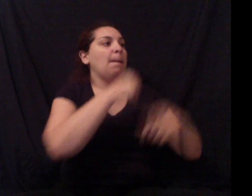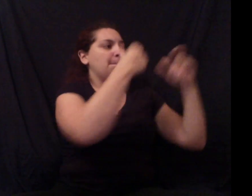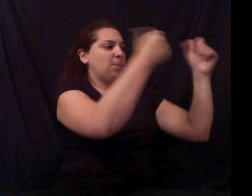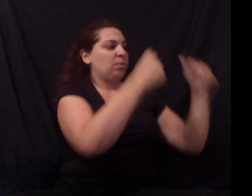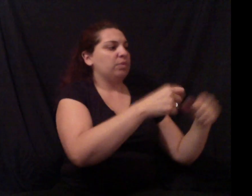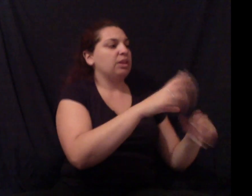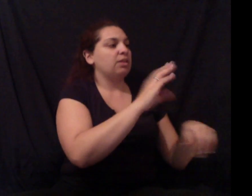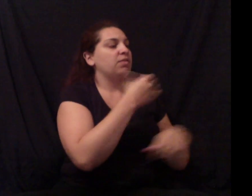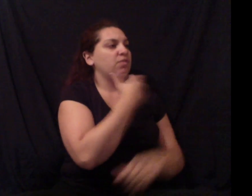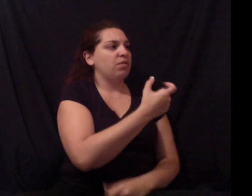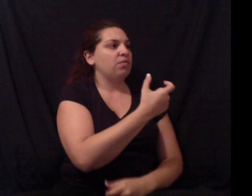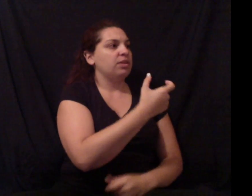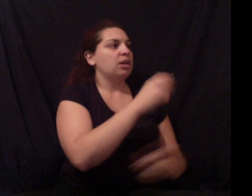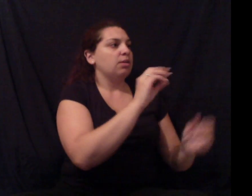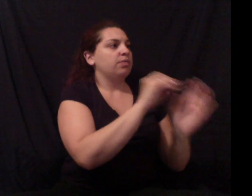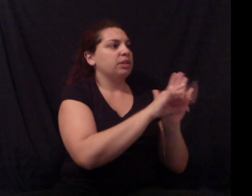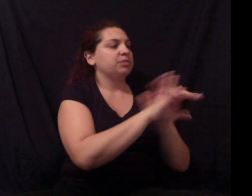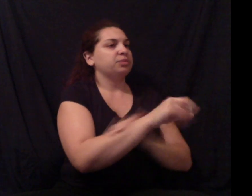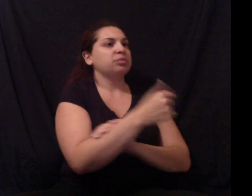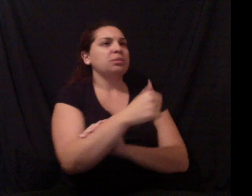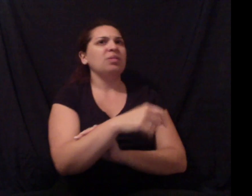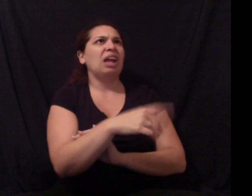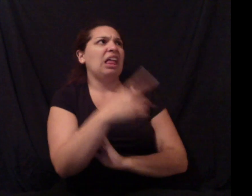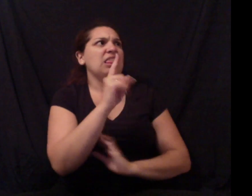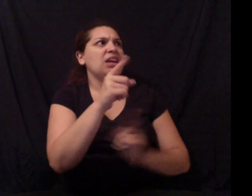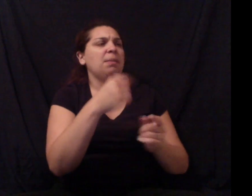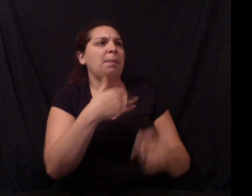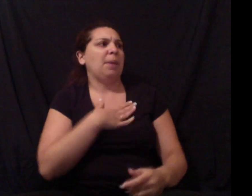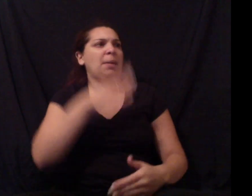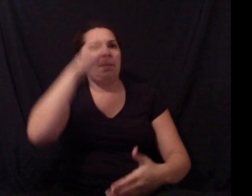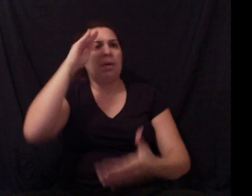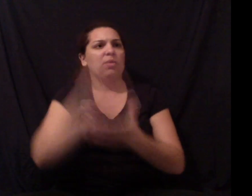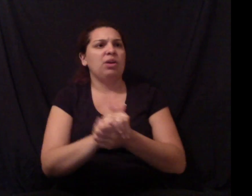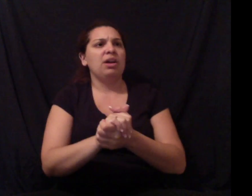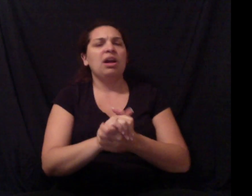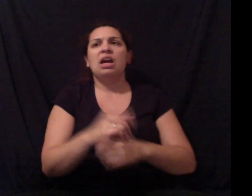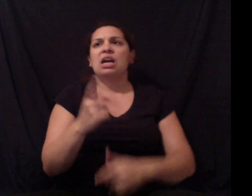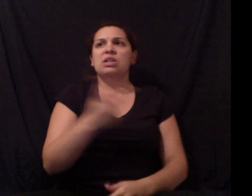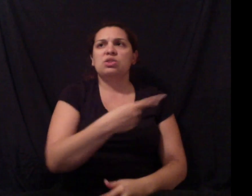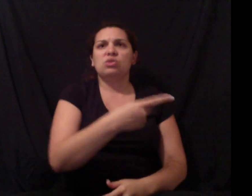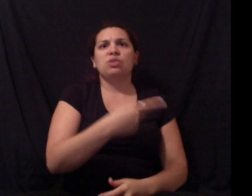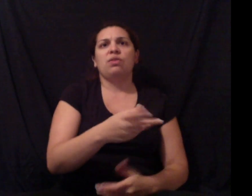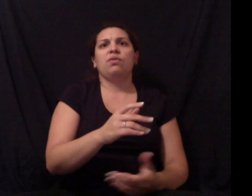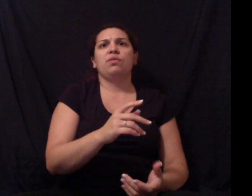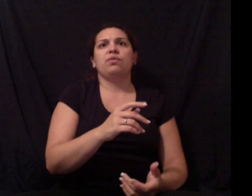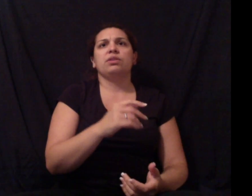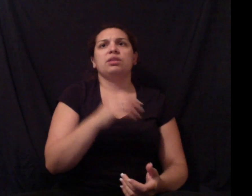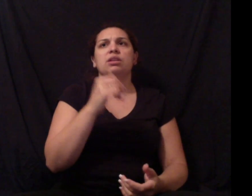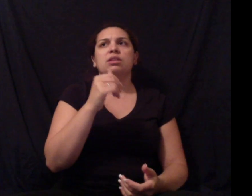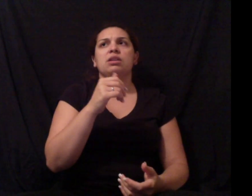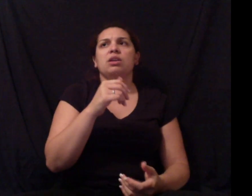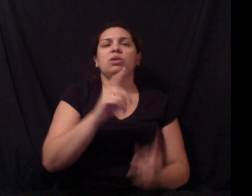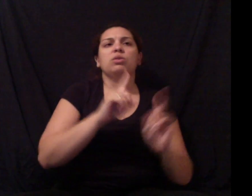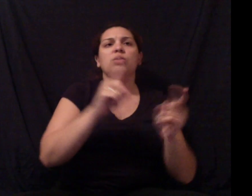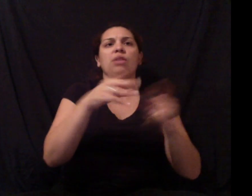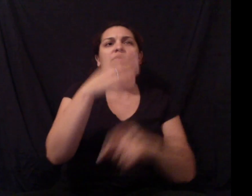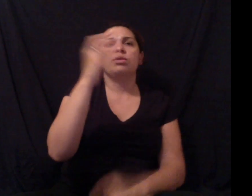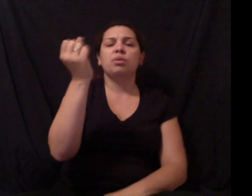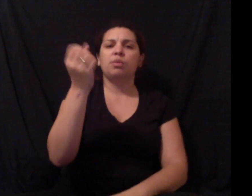that video. My wife and I went out to get like a milkshake or something just to like, because I needed to chill. I had a big week of recording and editing. And